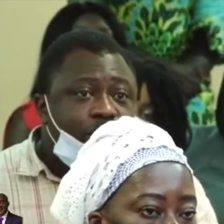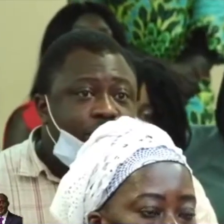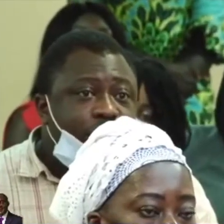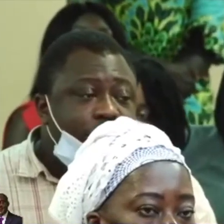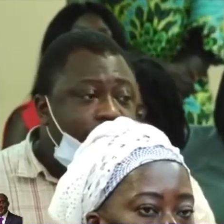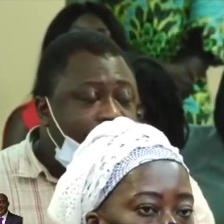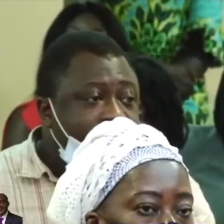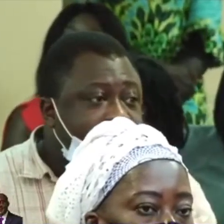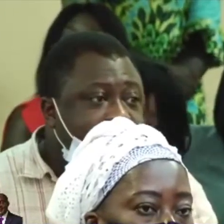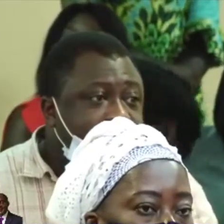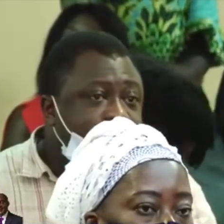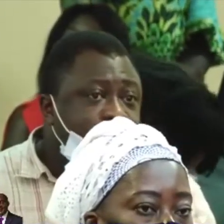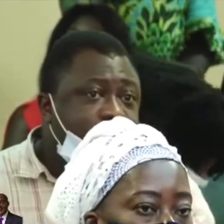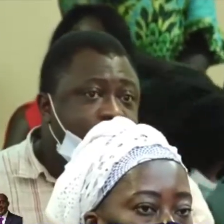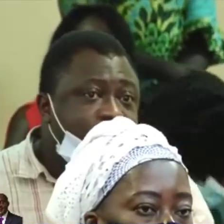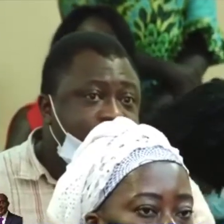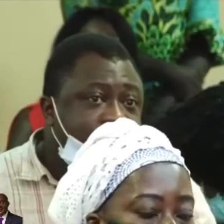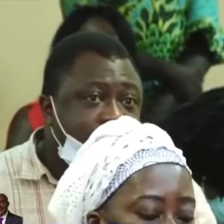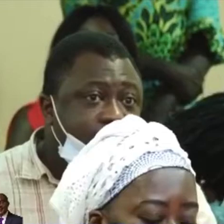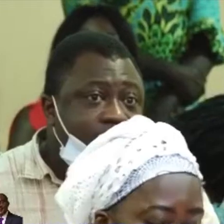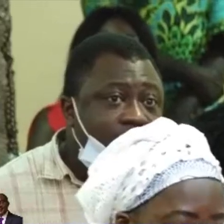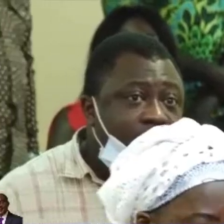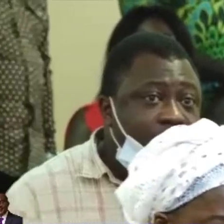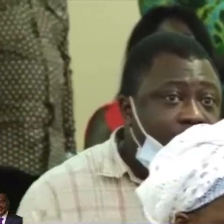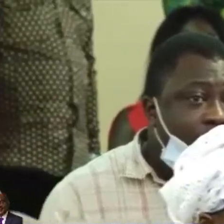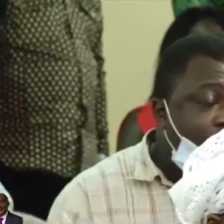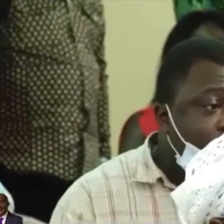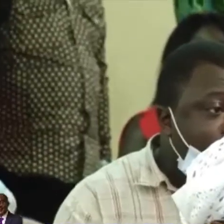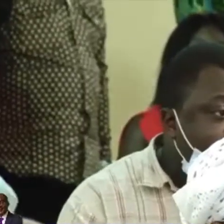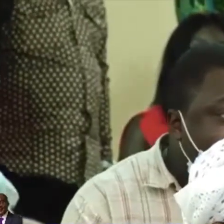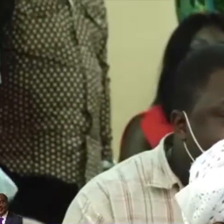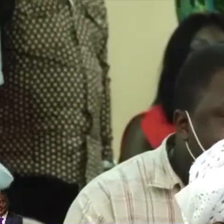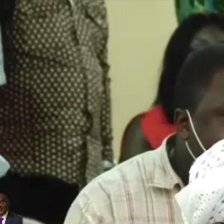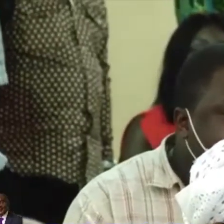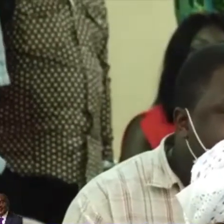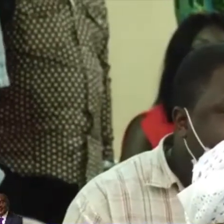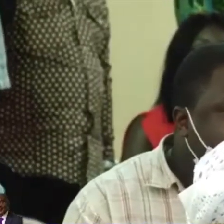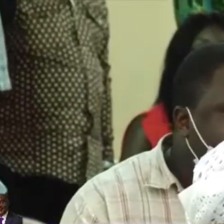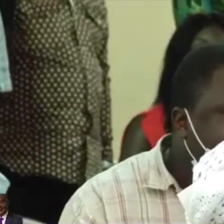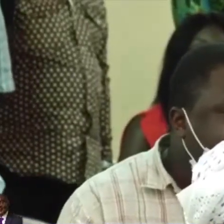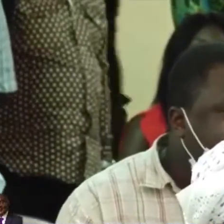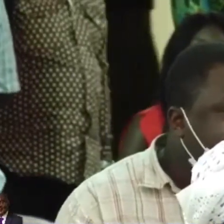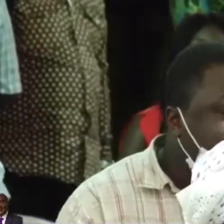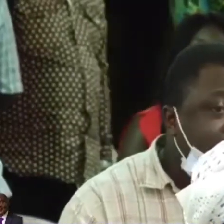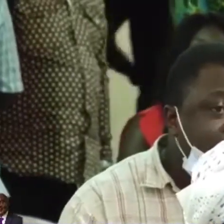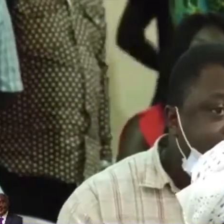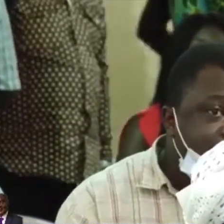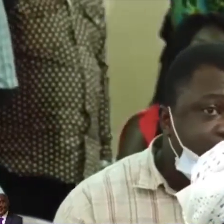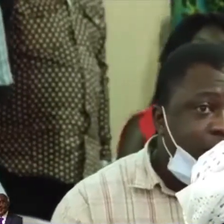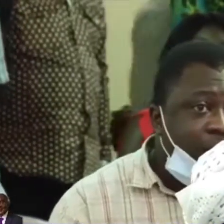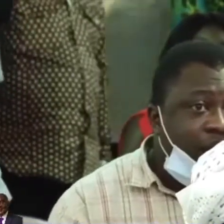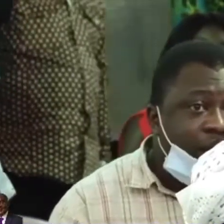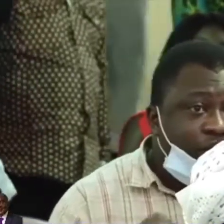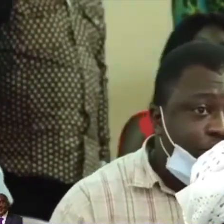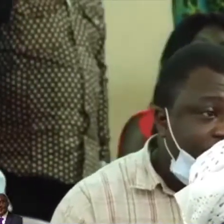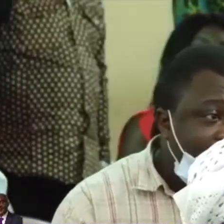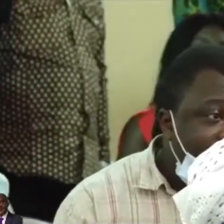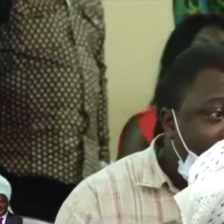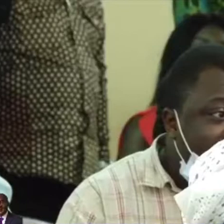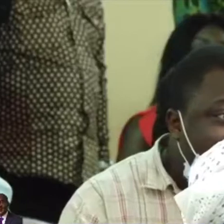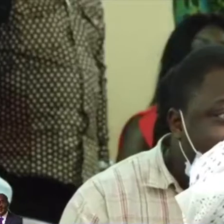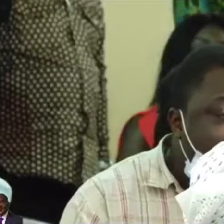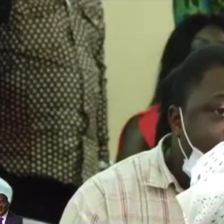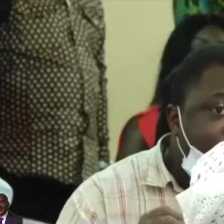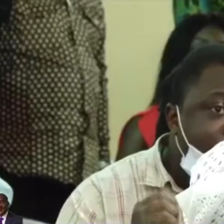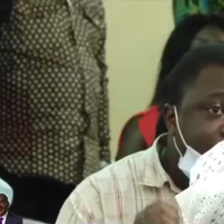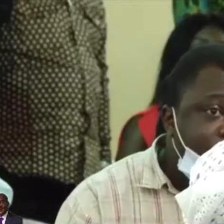first of all remind us that in 2006, a moratorium was actually agreed upon that in 10 years, infrastructure in